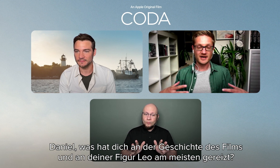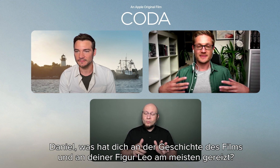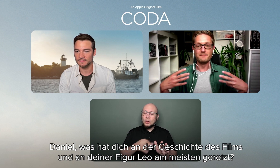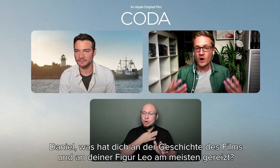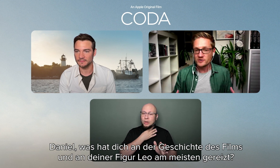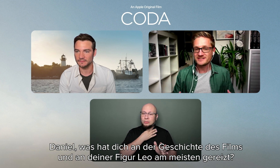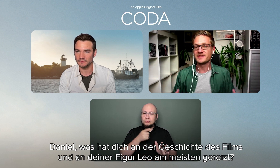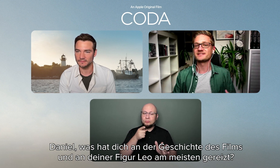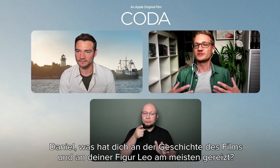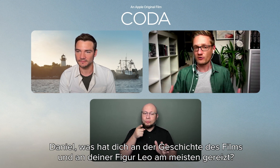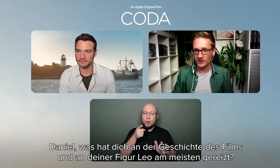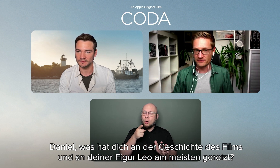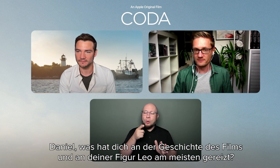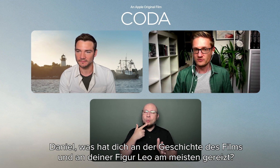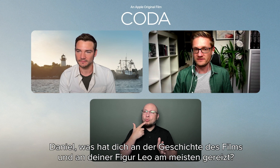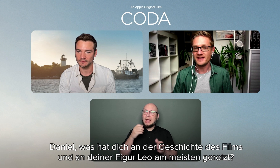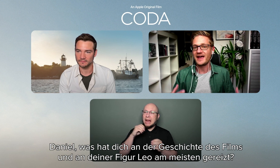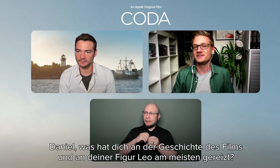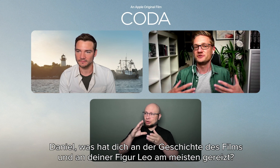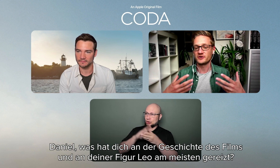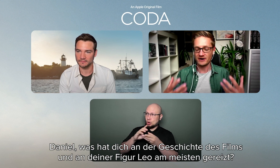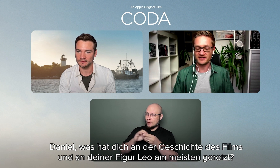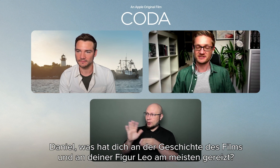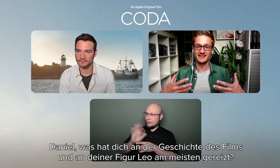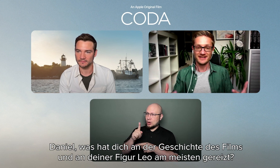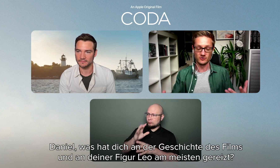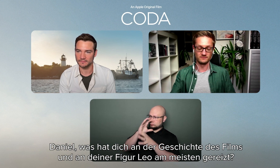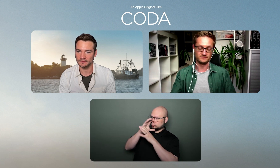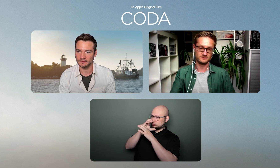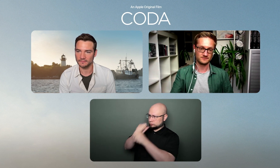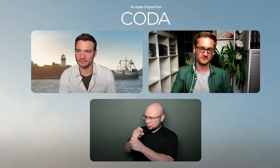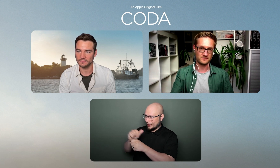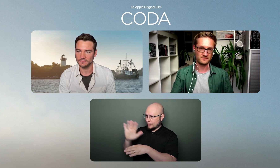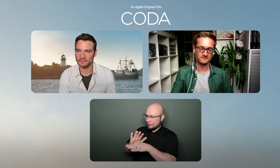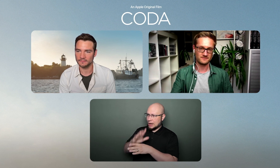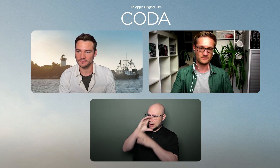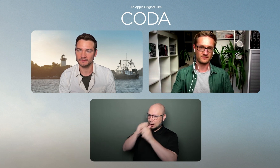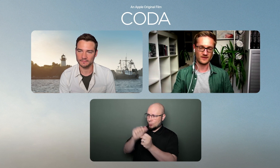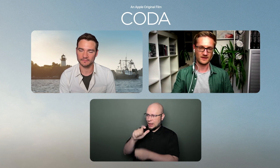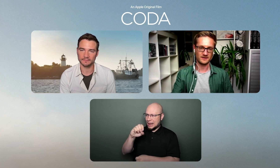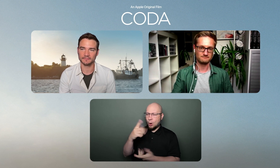you the most in the story of the movie and to your character Leo?